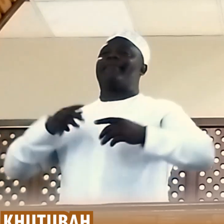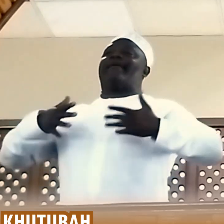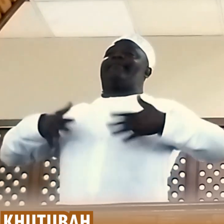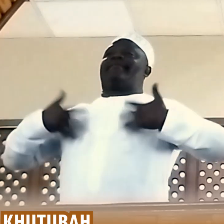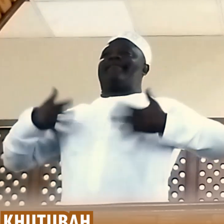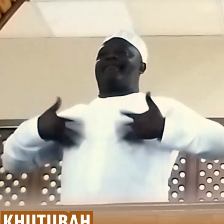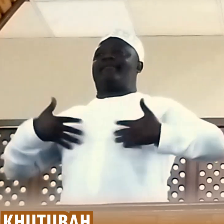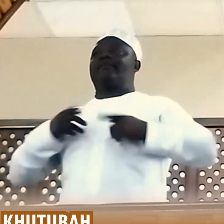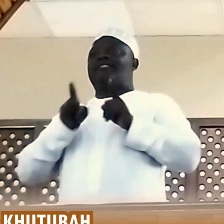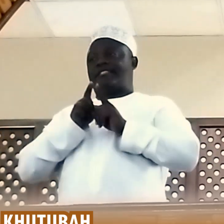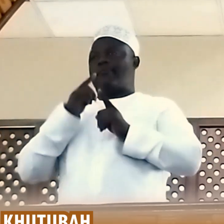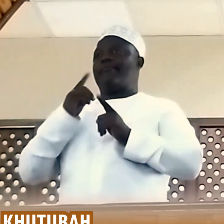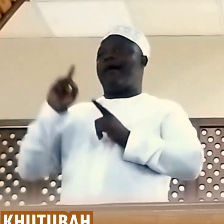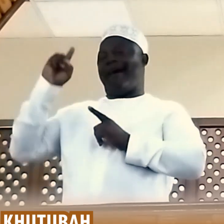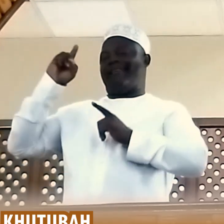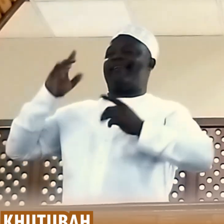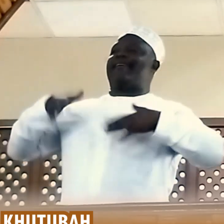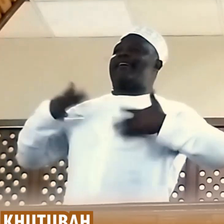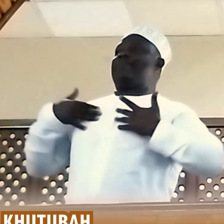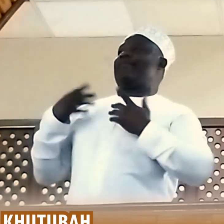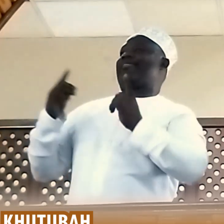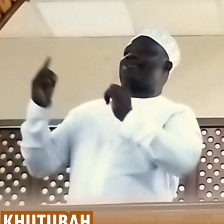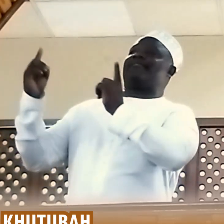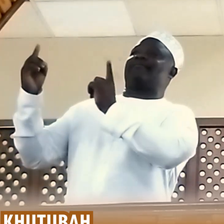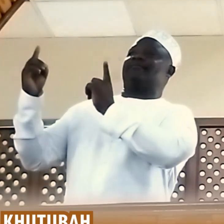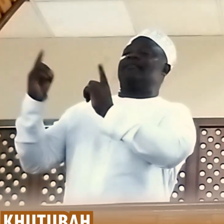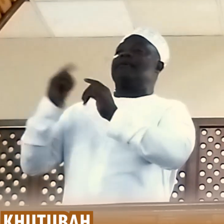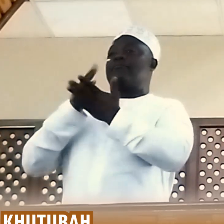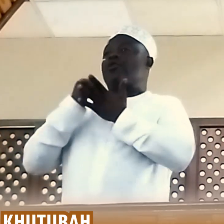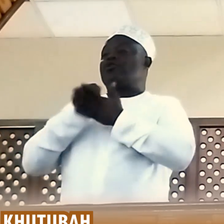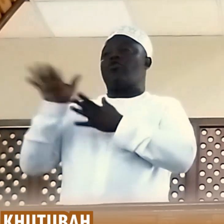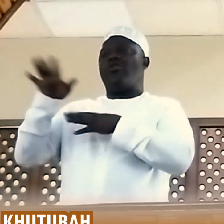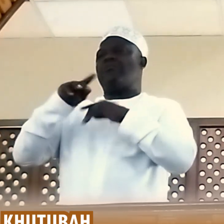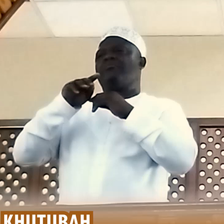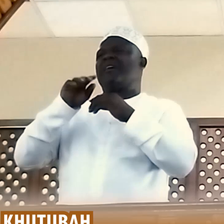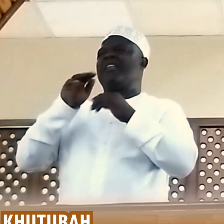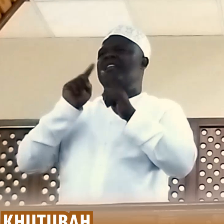tusanyuka ng'ate naye musanyufu gye tuli olw'ebyo bye